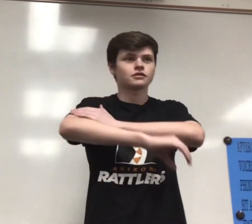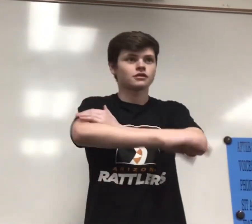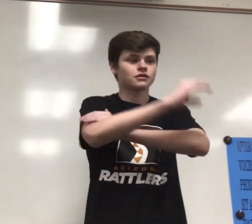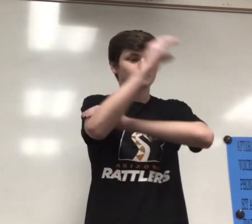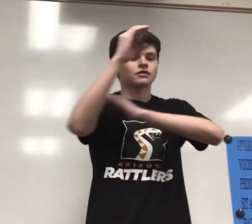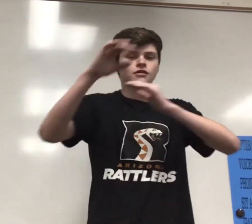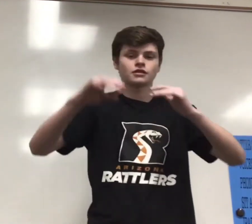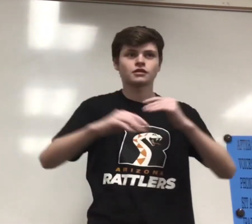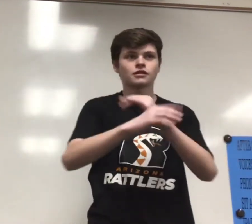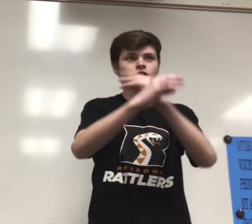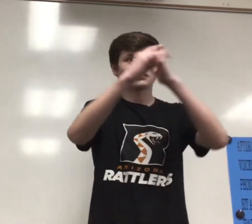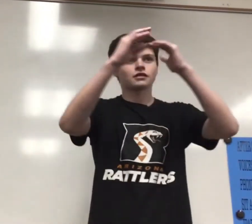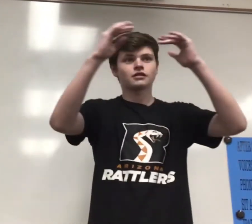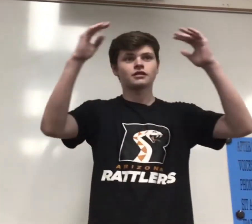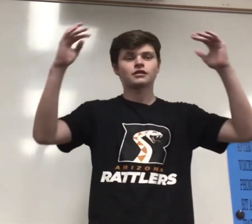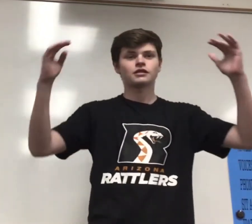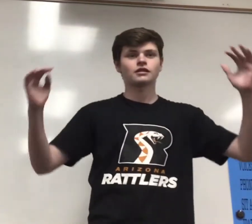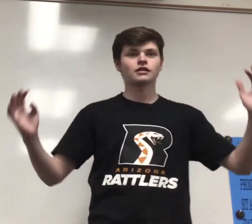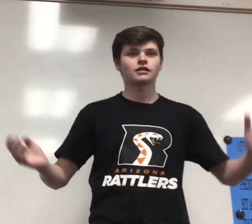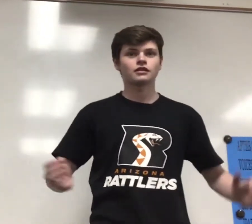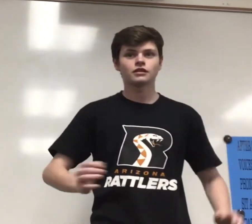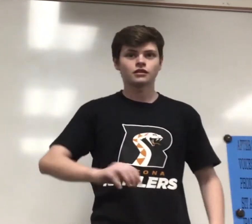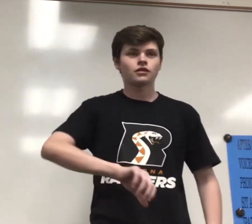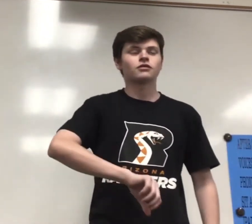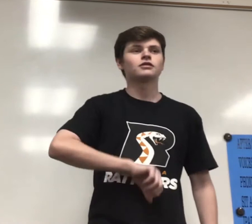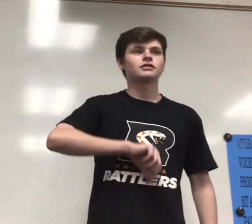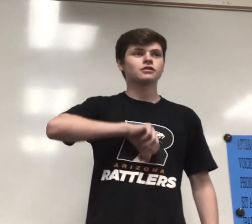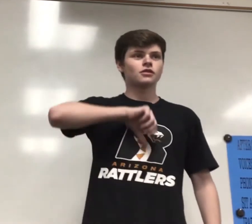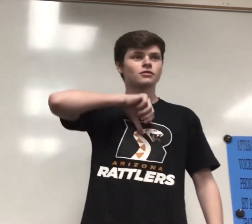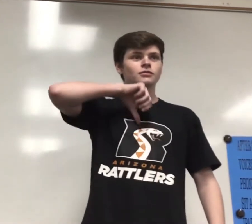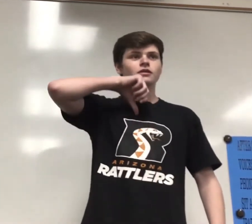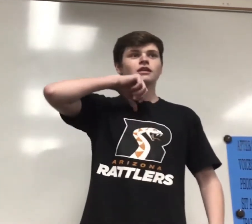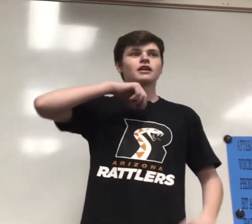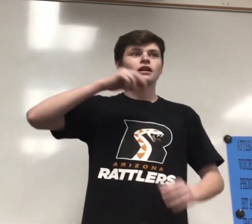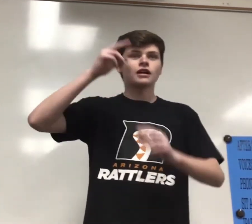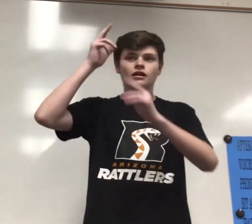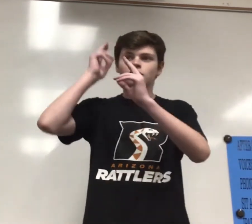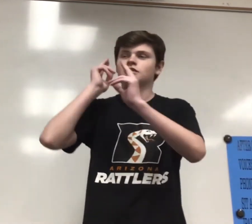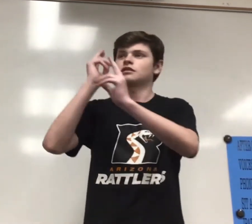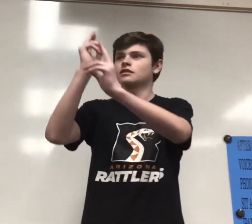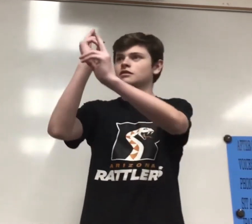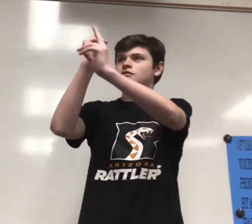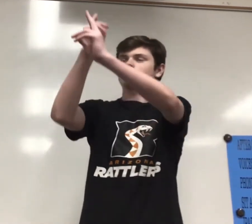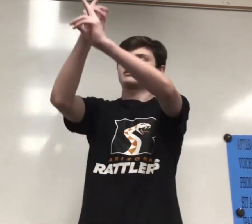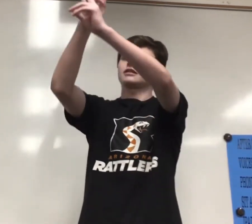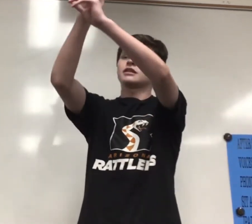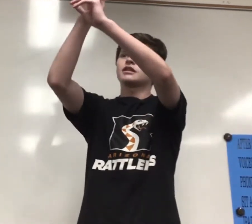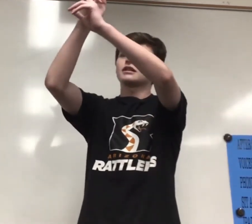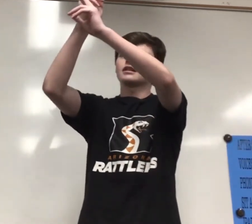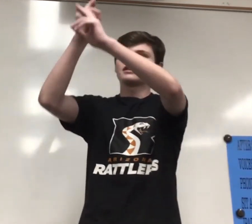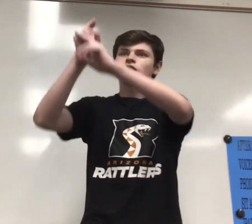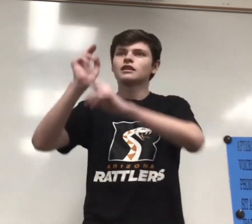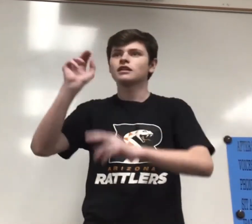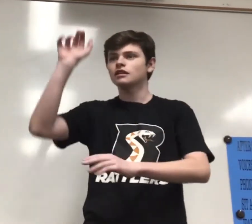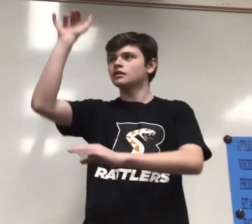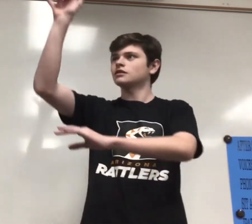early light What so proudly we hailed